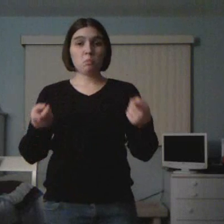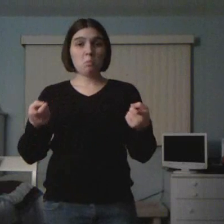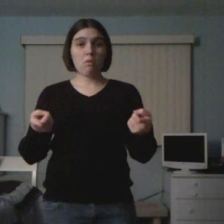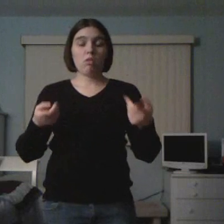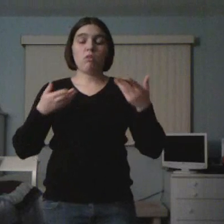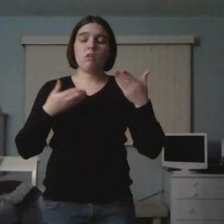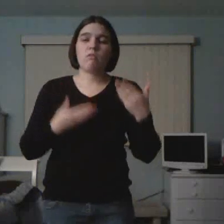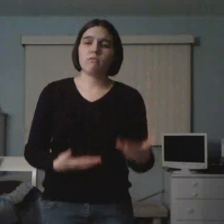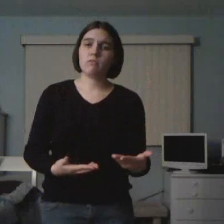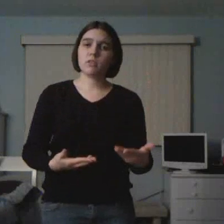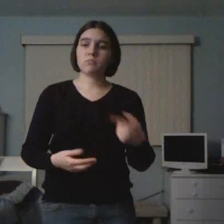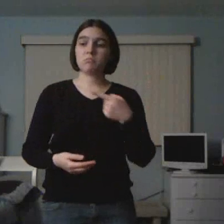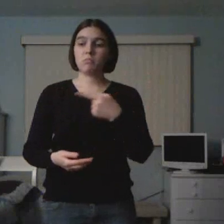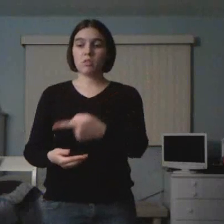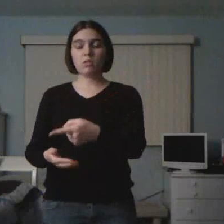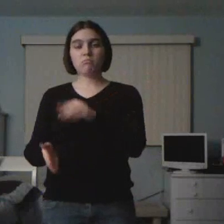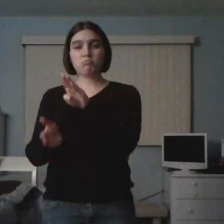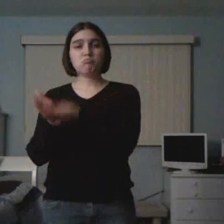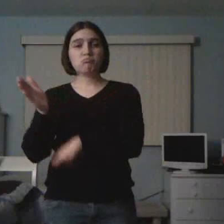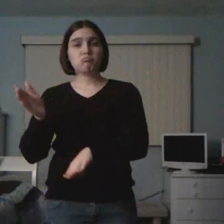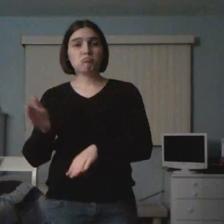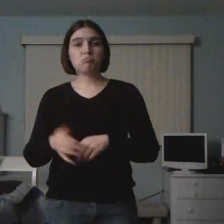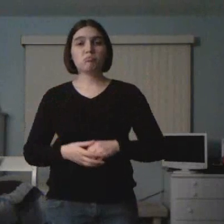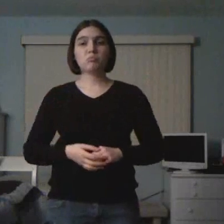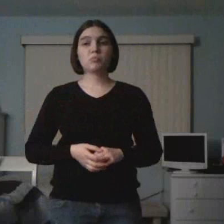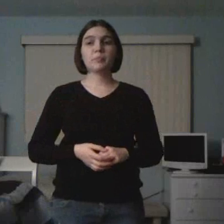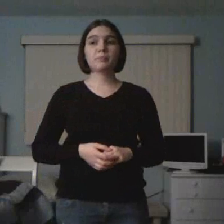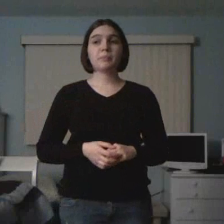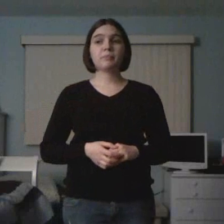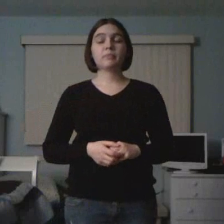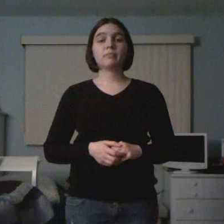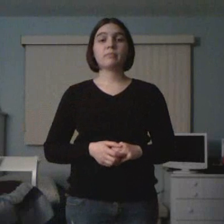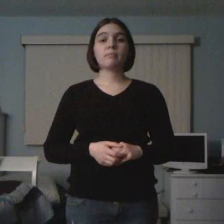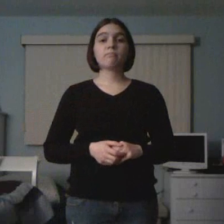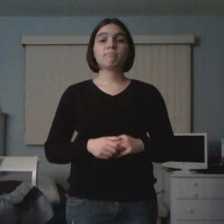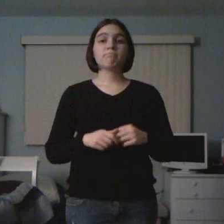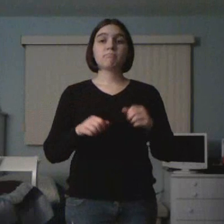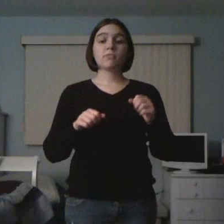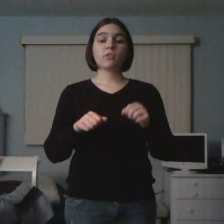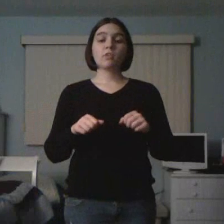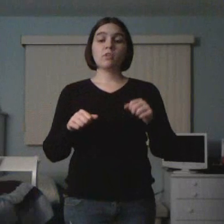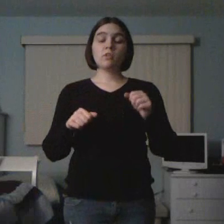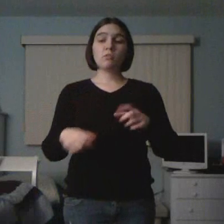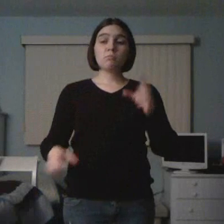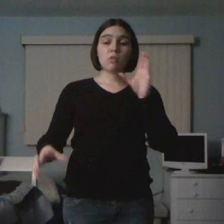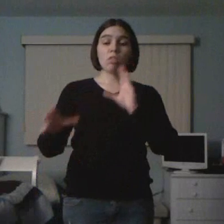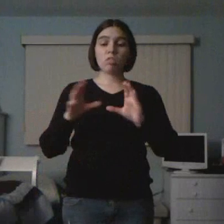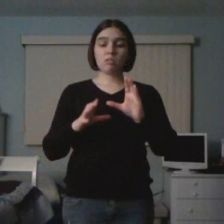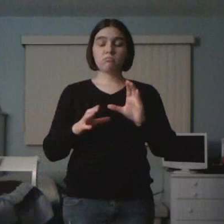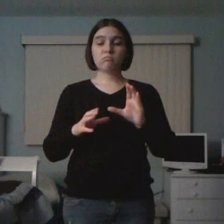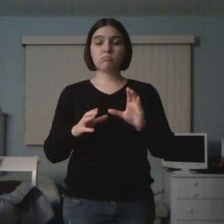a lot less expensive. Then you could go into more traditional type sorts of canoes, wood canvas, which is